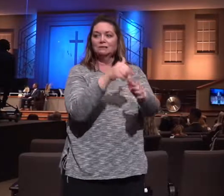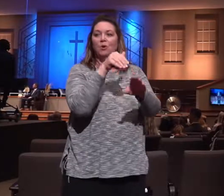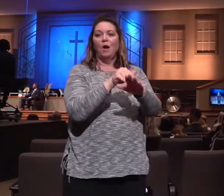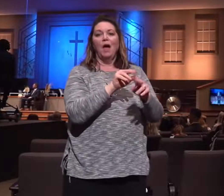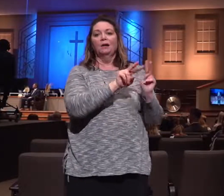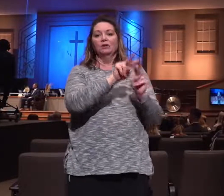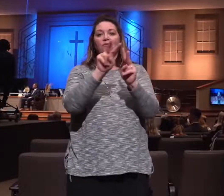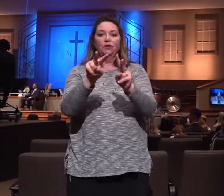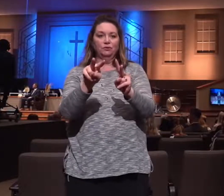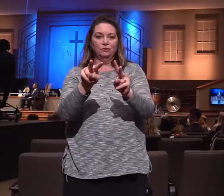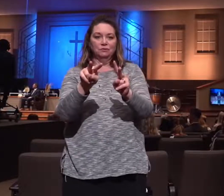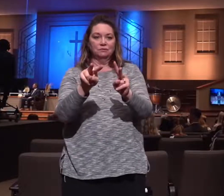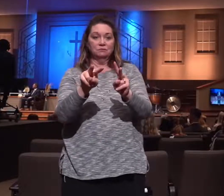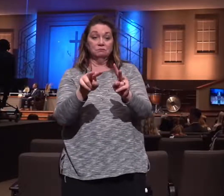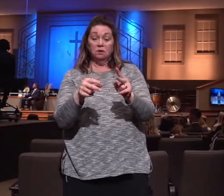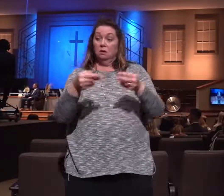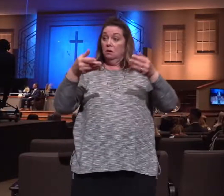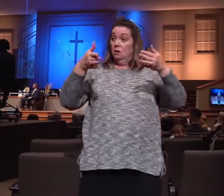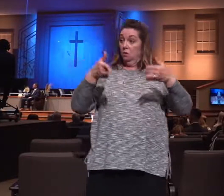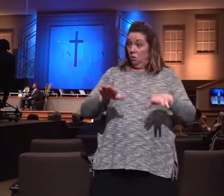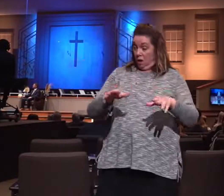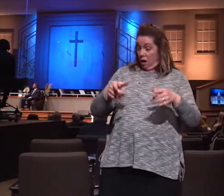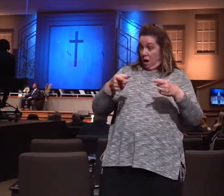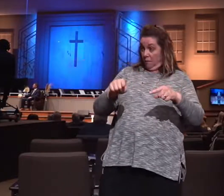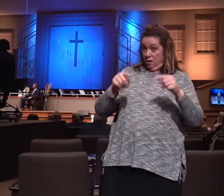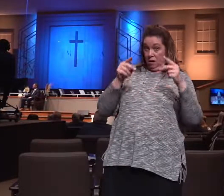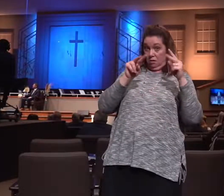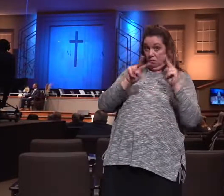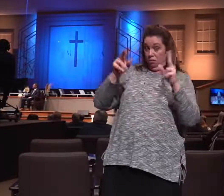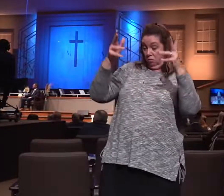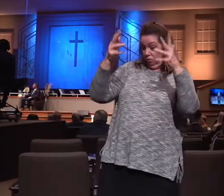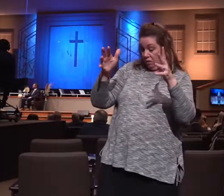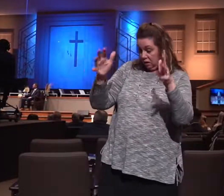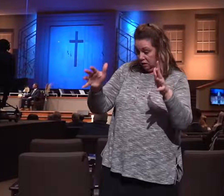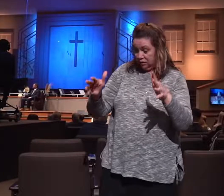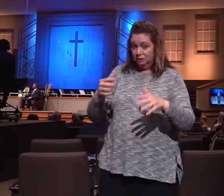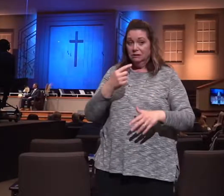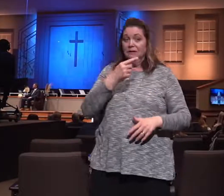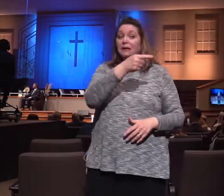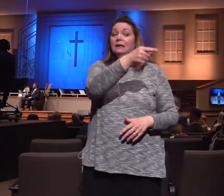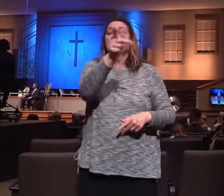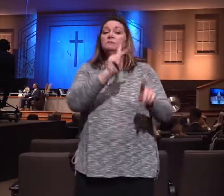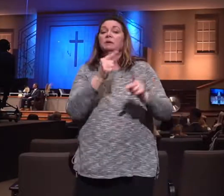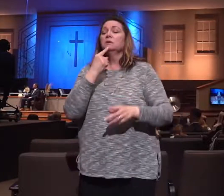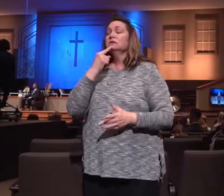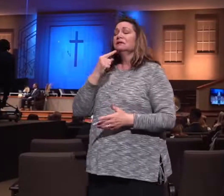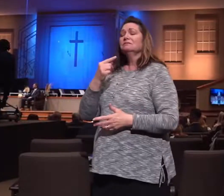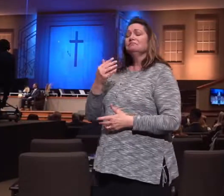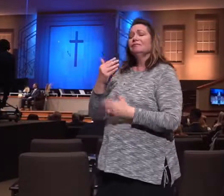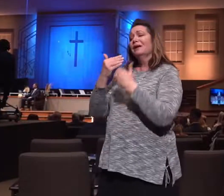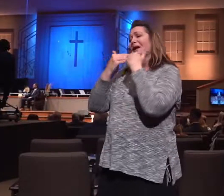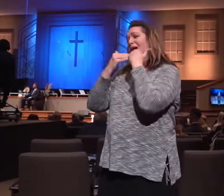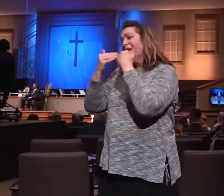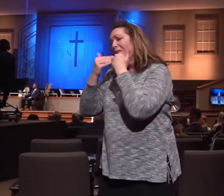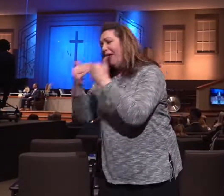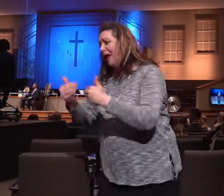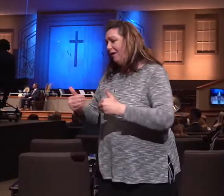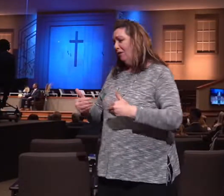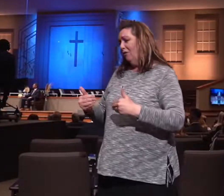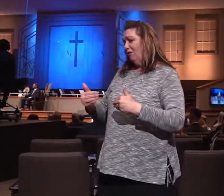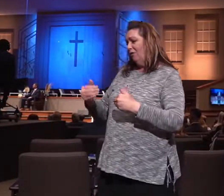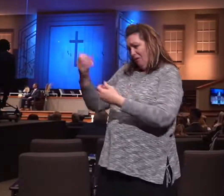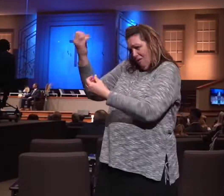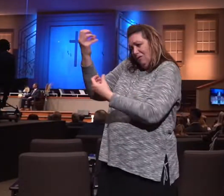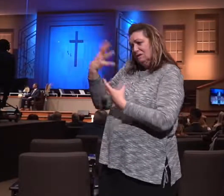shook his hand, and said, thank you, Pastor Paul, for preaching that and telling us about the gospel. They said, we knew something had happened to Jane. She was